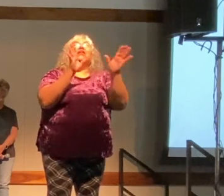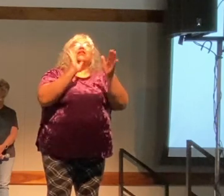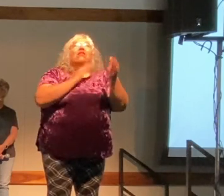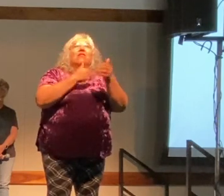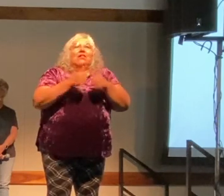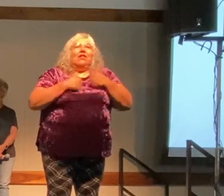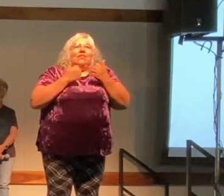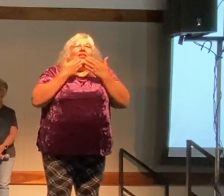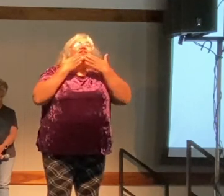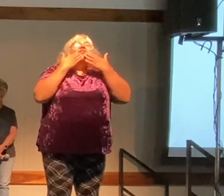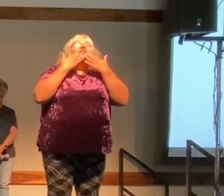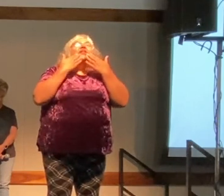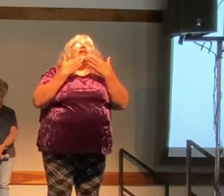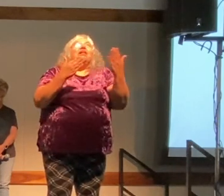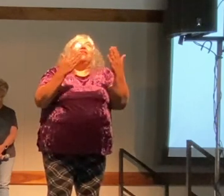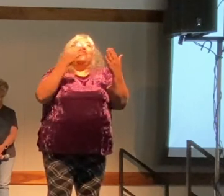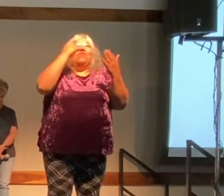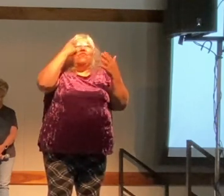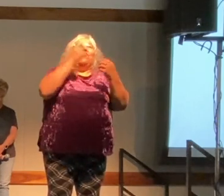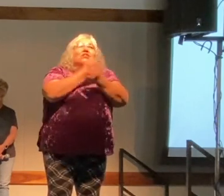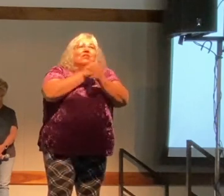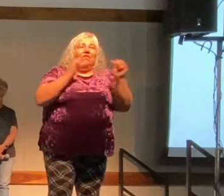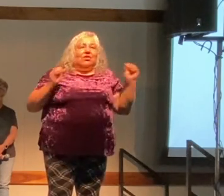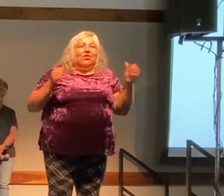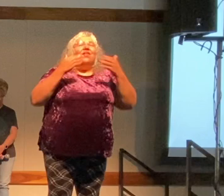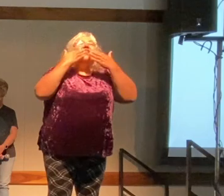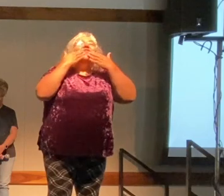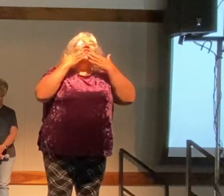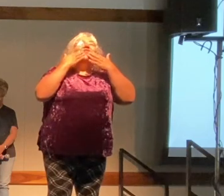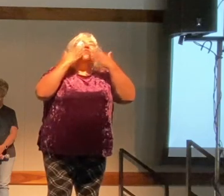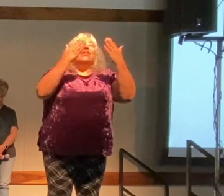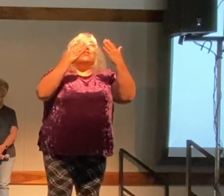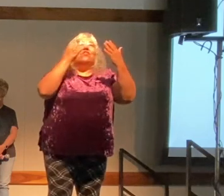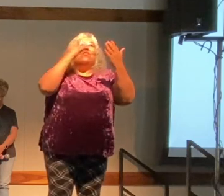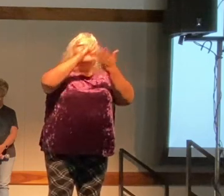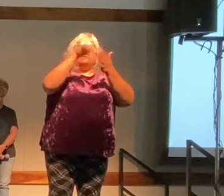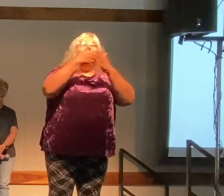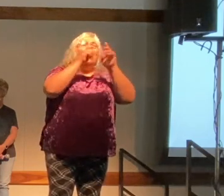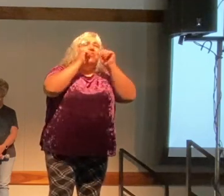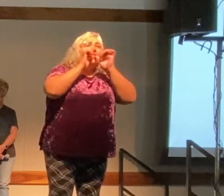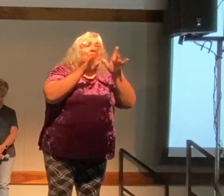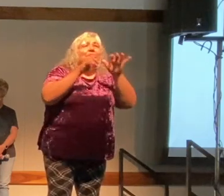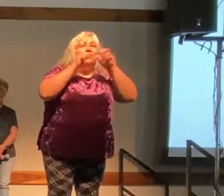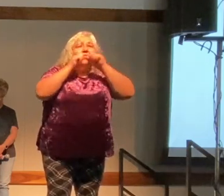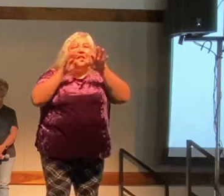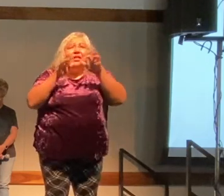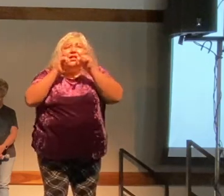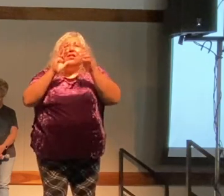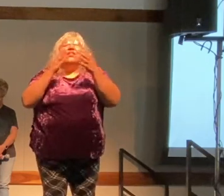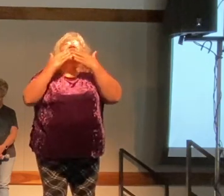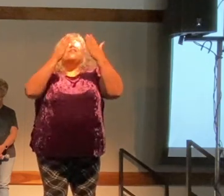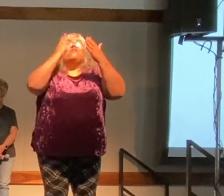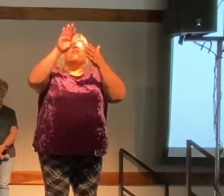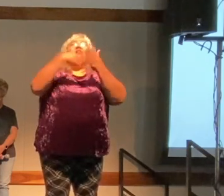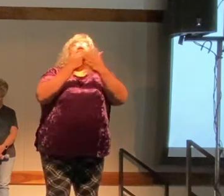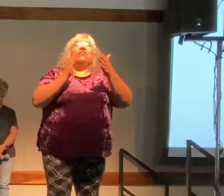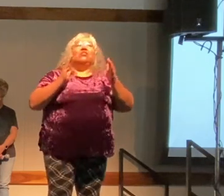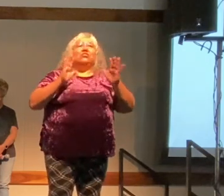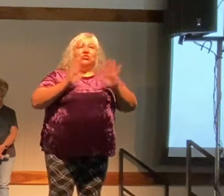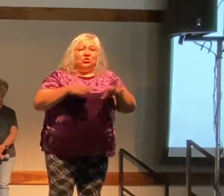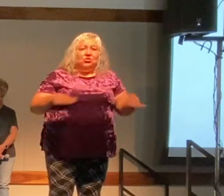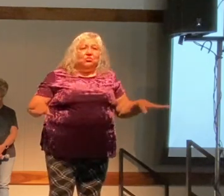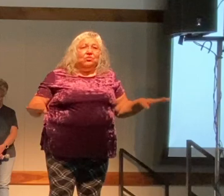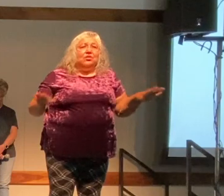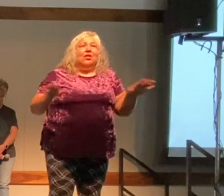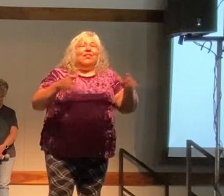lives. Thank You for salvation. Thank You for all the blessings. Thank You for all of our children and